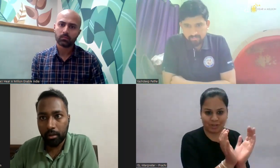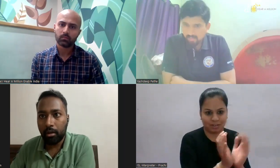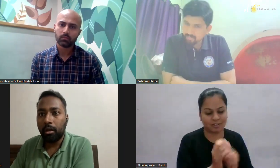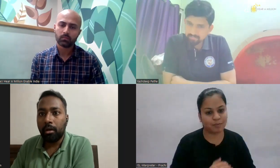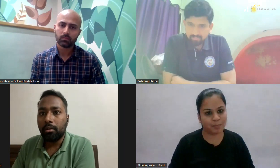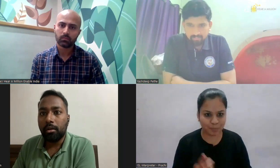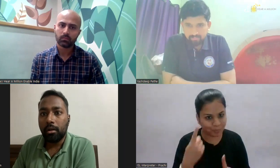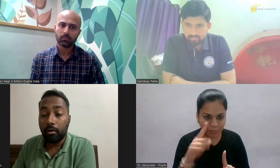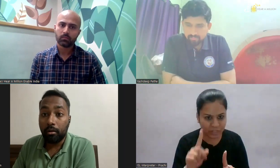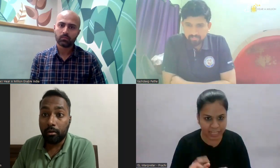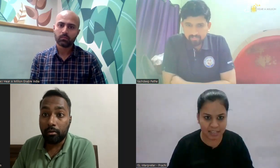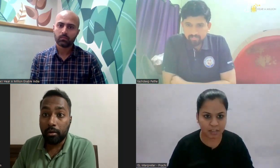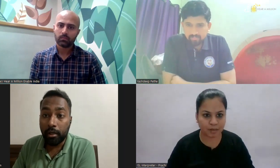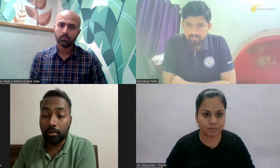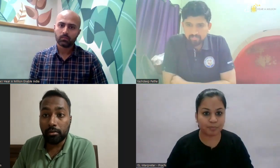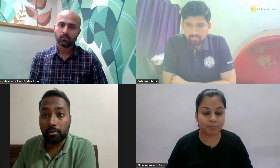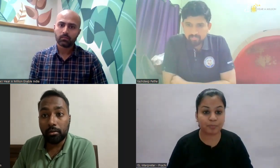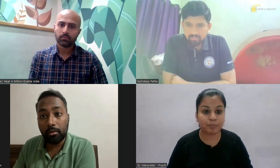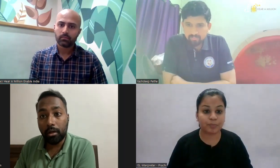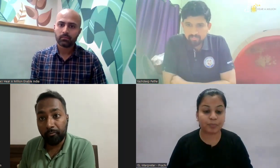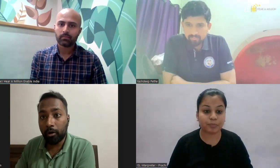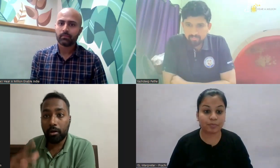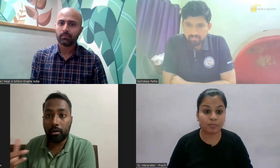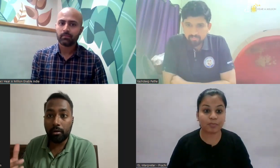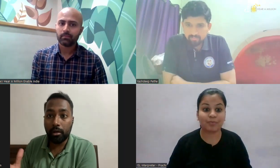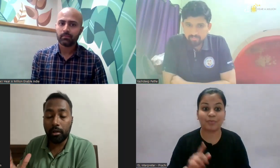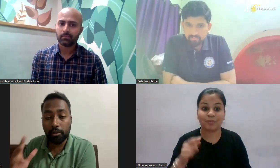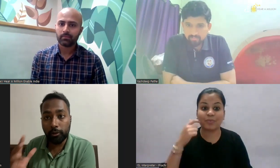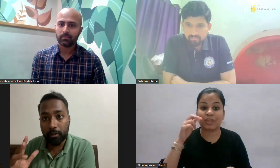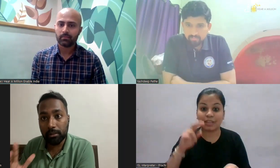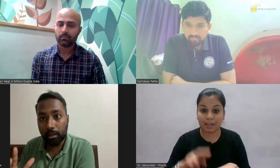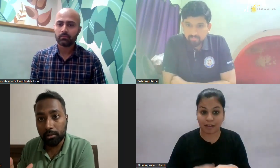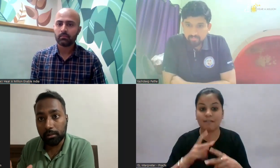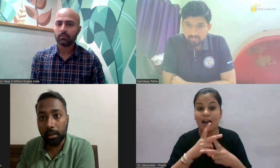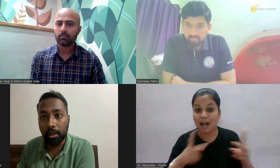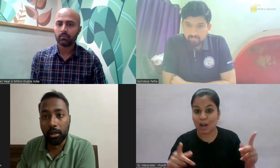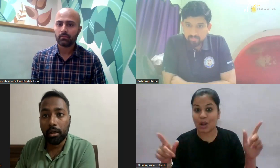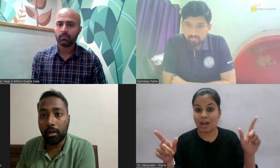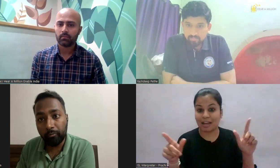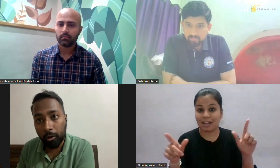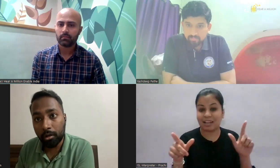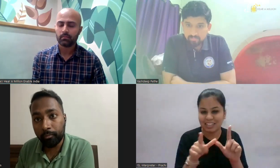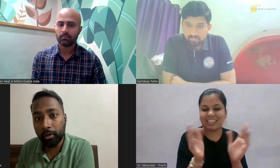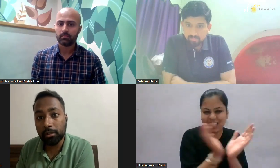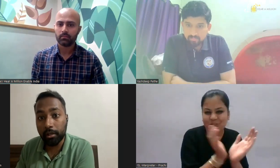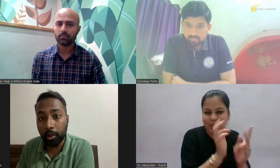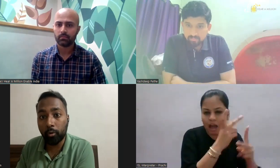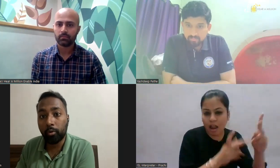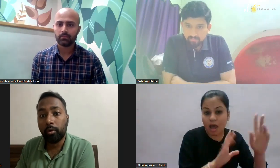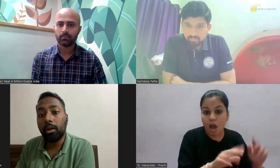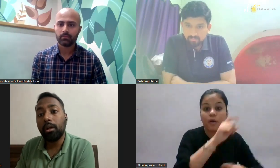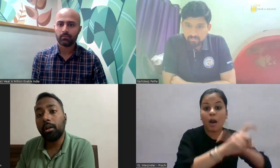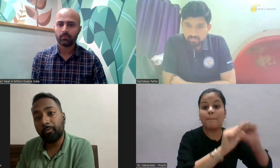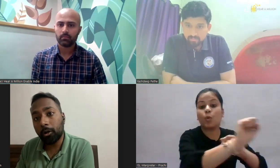right? Yes. In different in insurance industry, different companies